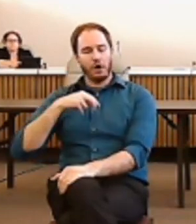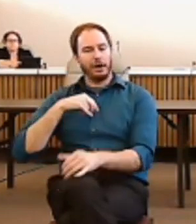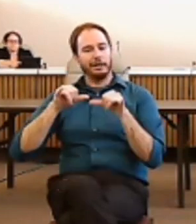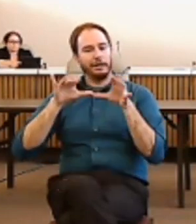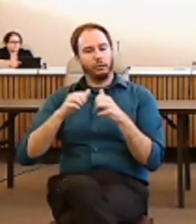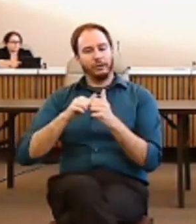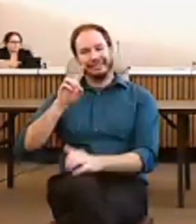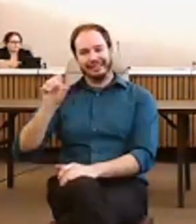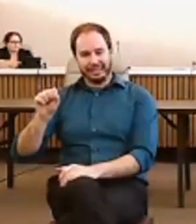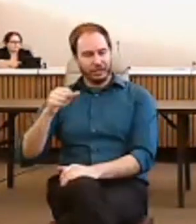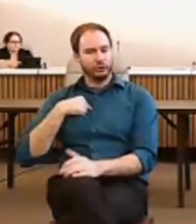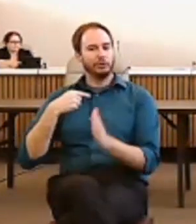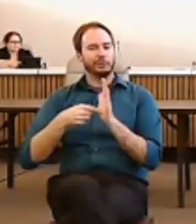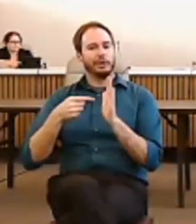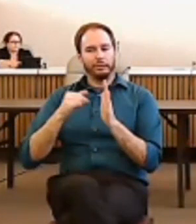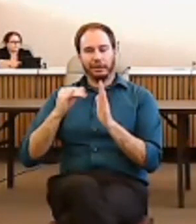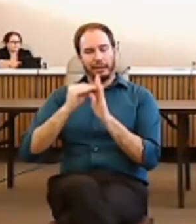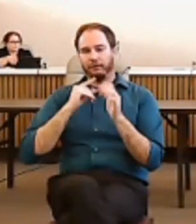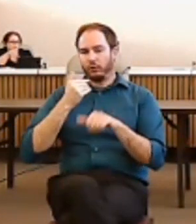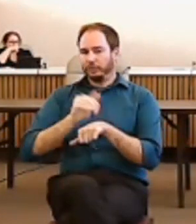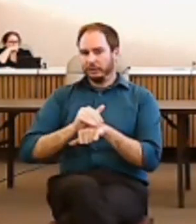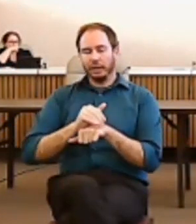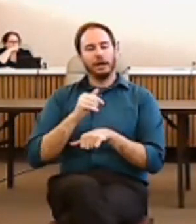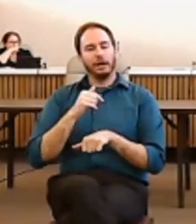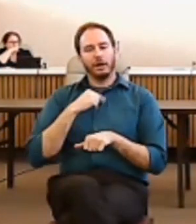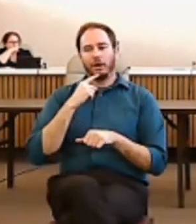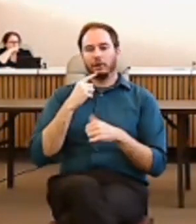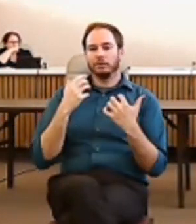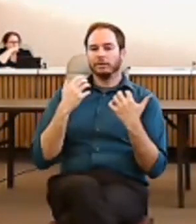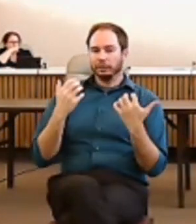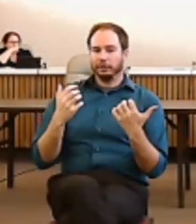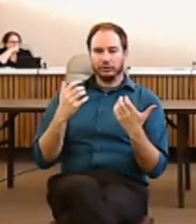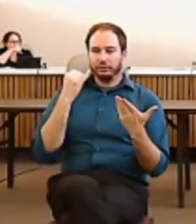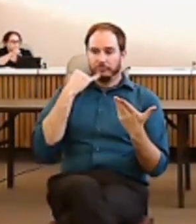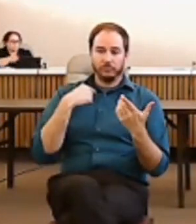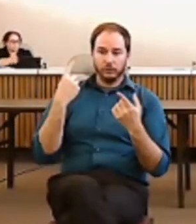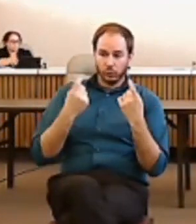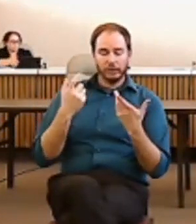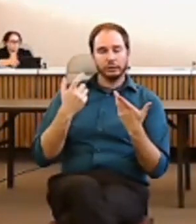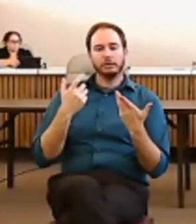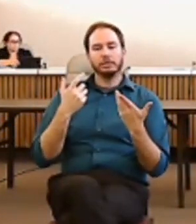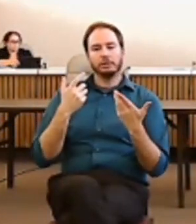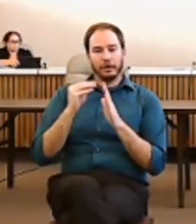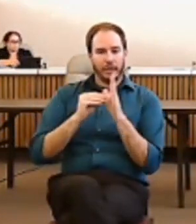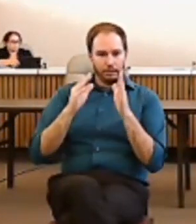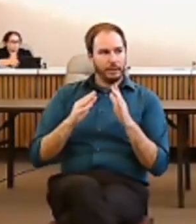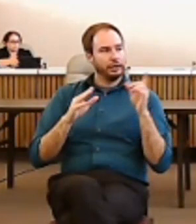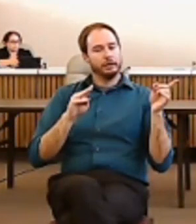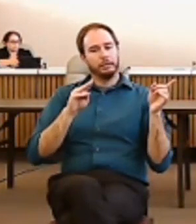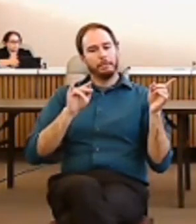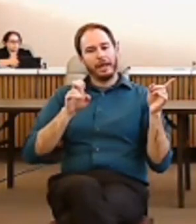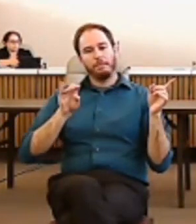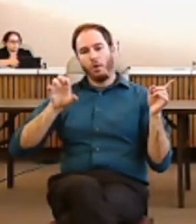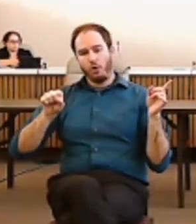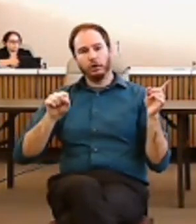with DDS representing the application tonight. Also in attendance in the event that you have a question best answered by the applicant is Mr. Mike Morris,